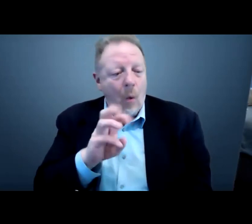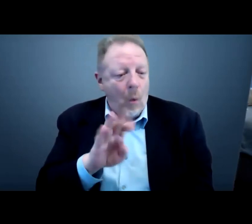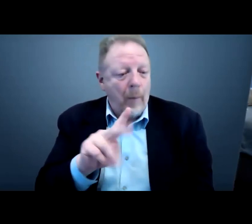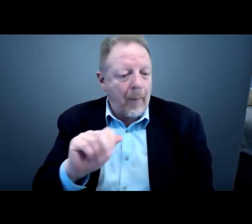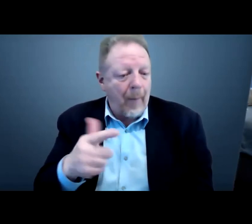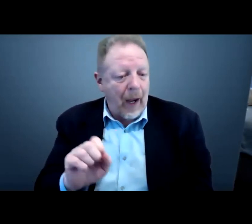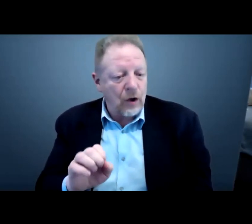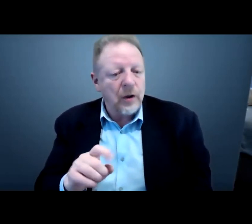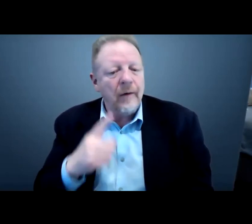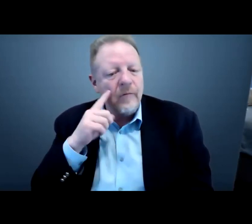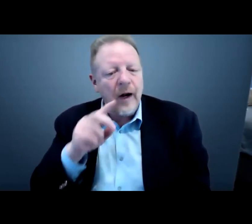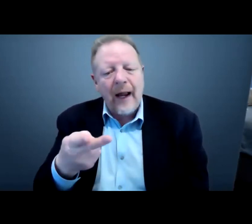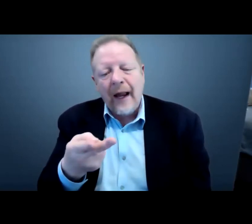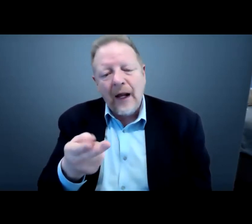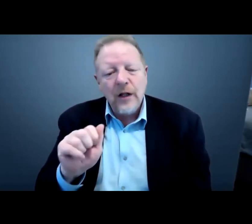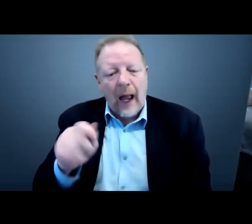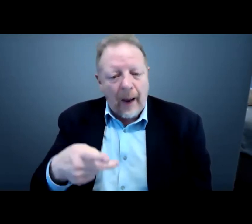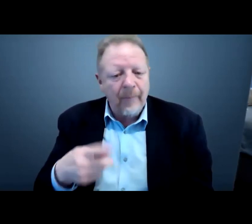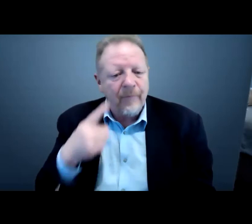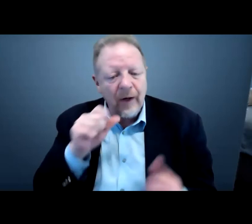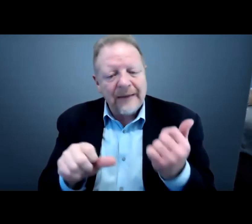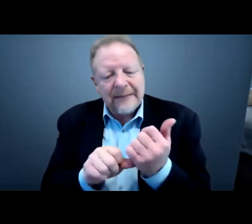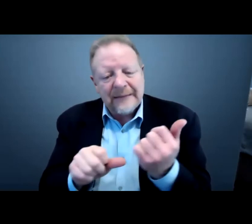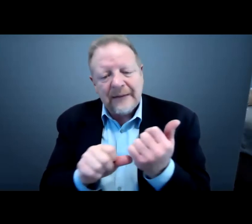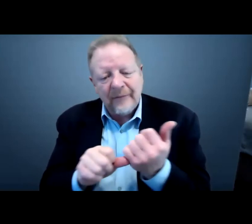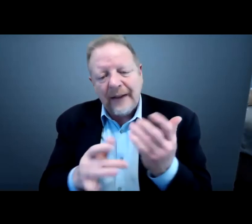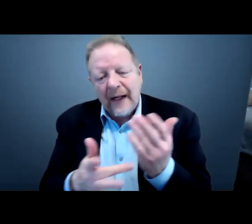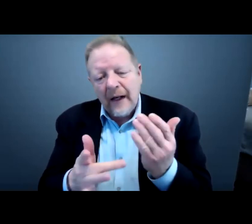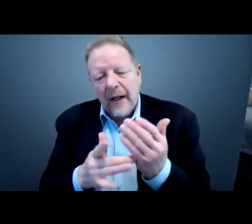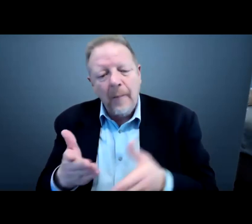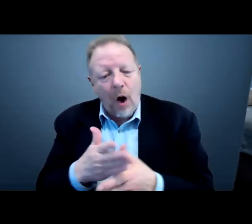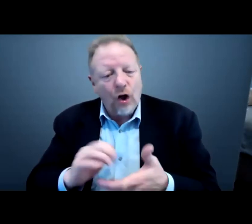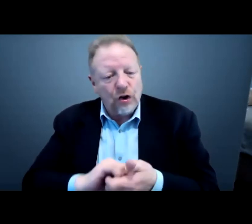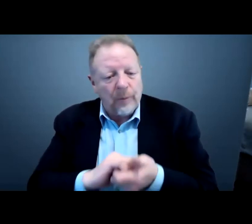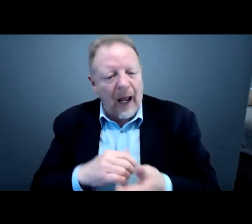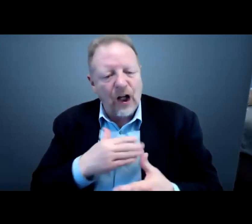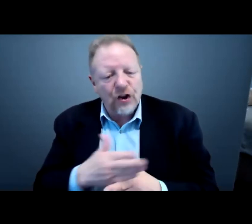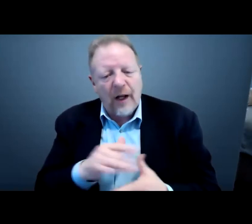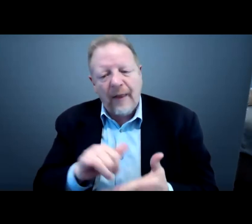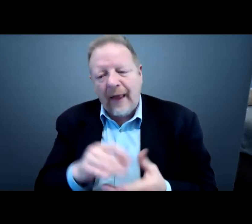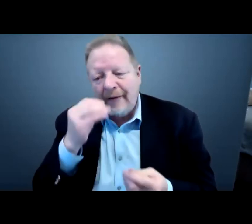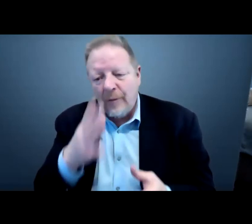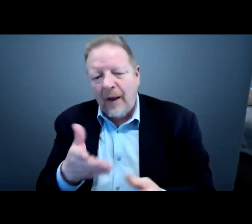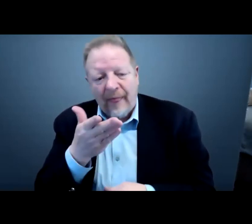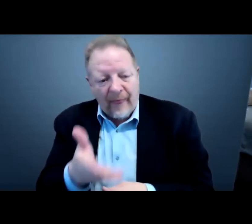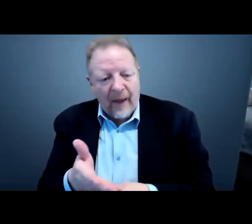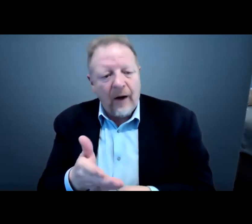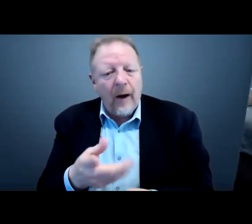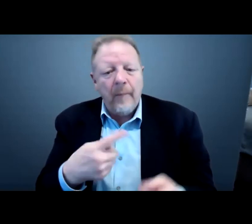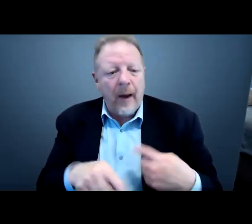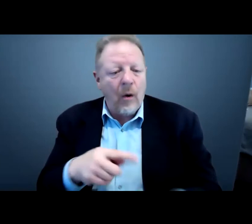work for ATAP, Assistive Technology Access Partnership, I also shared that information on there